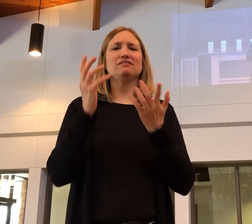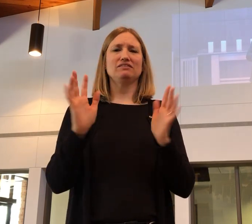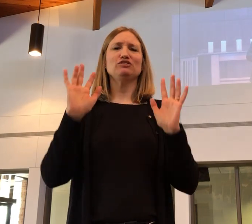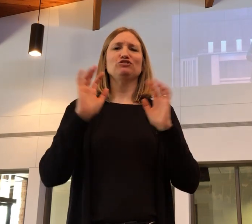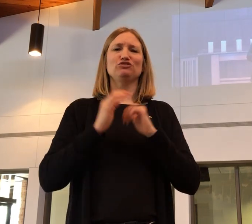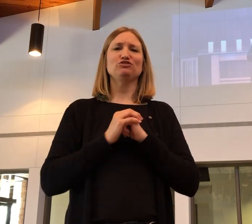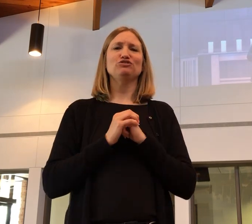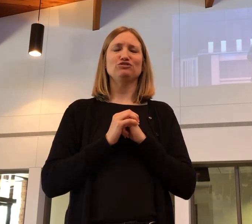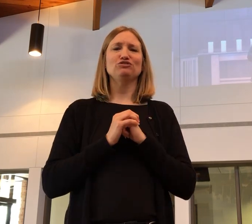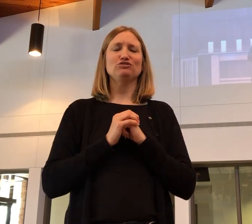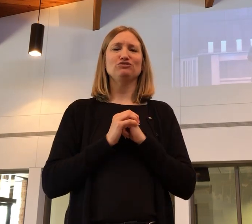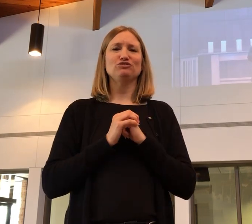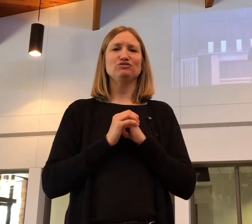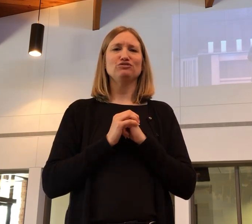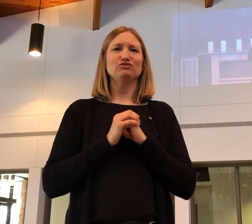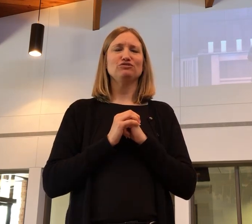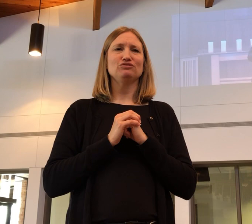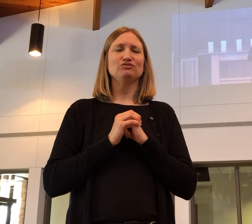And